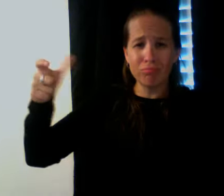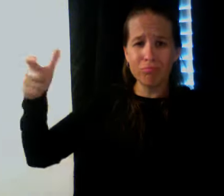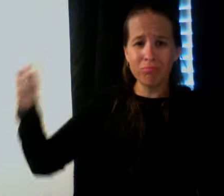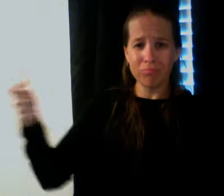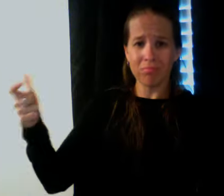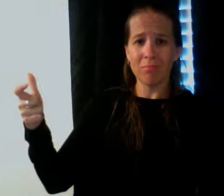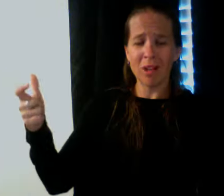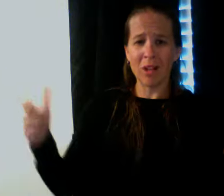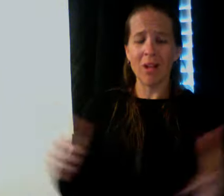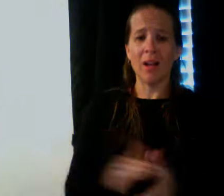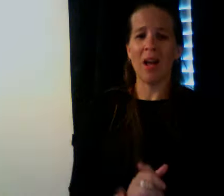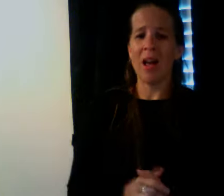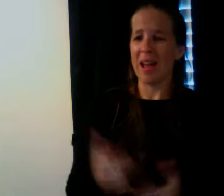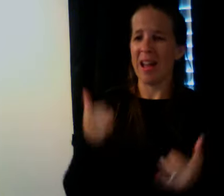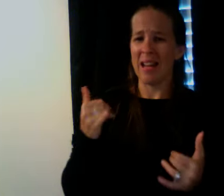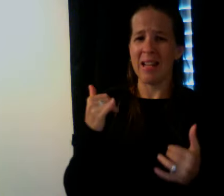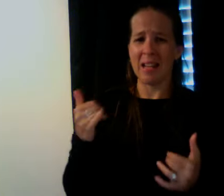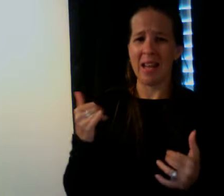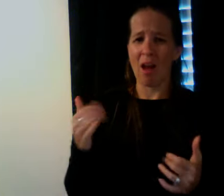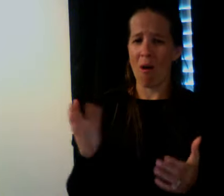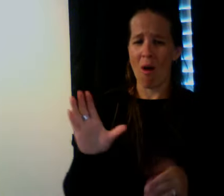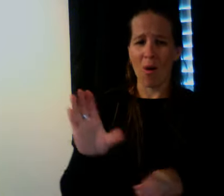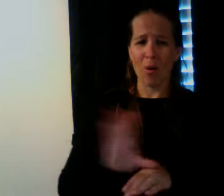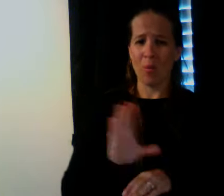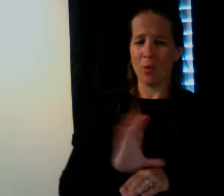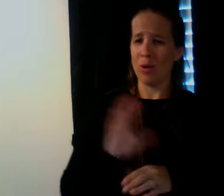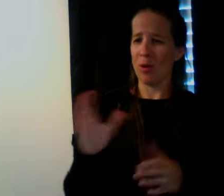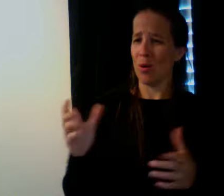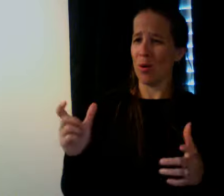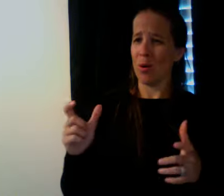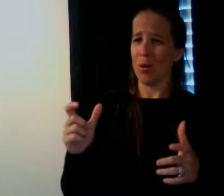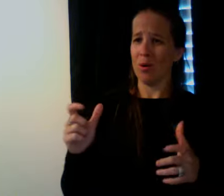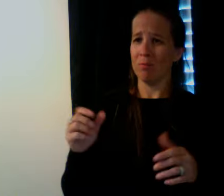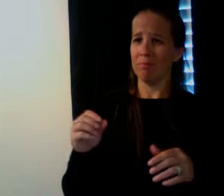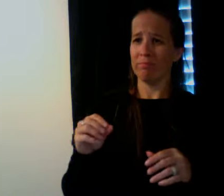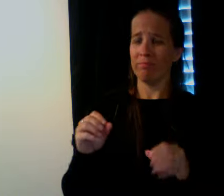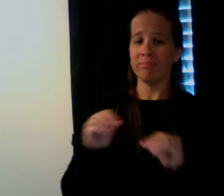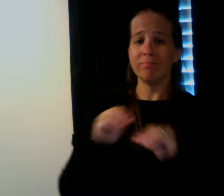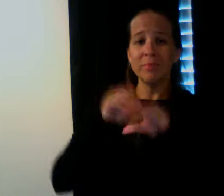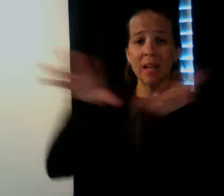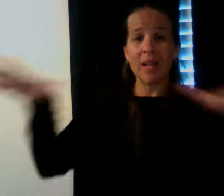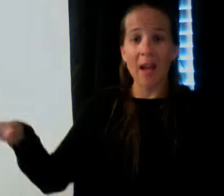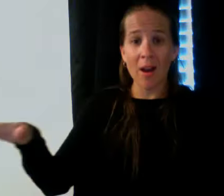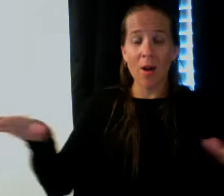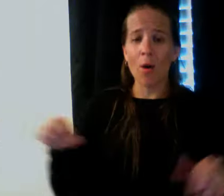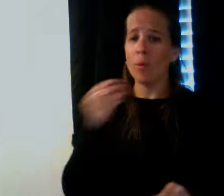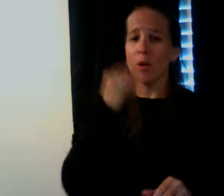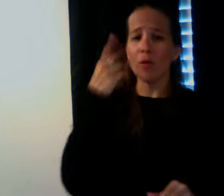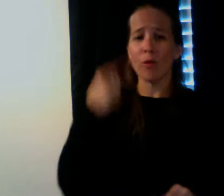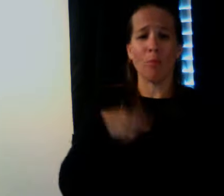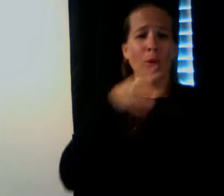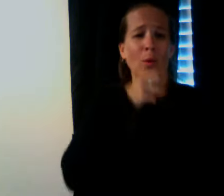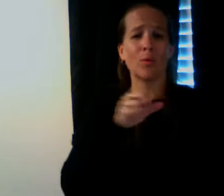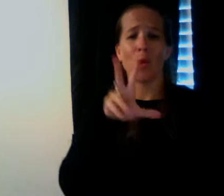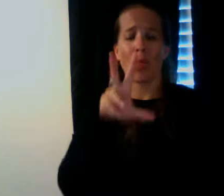the Macintosh, a year earlier, and I just turned 30. And then I got fired. How can you get fired